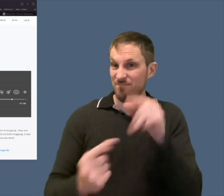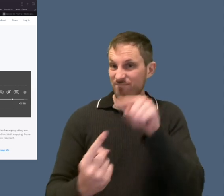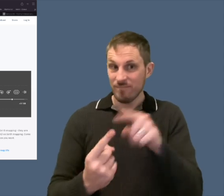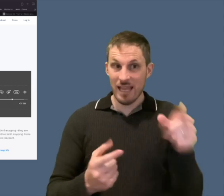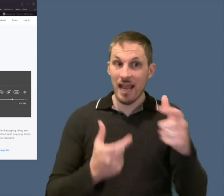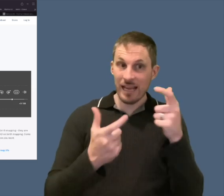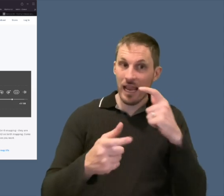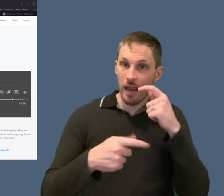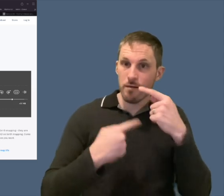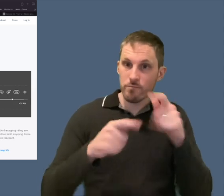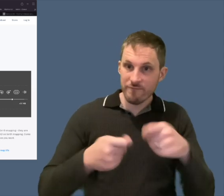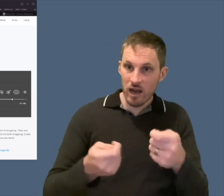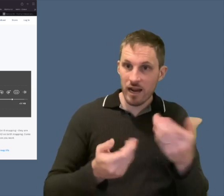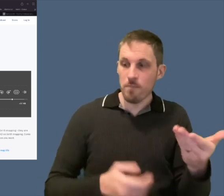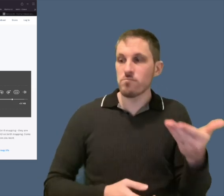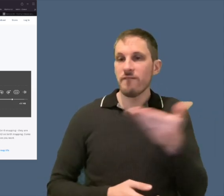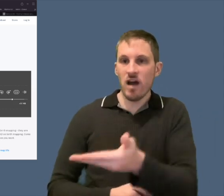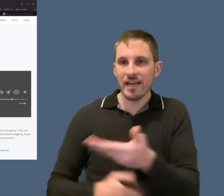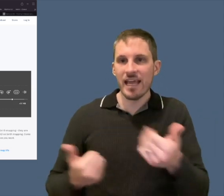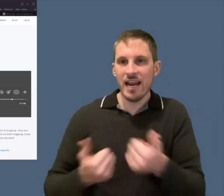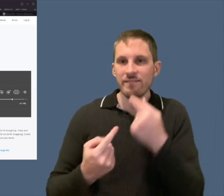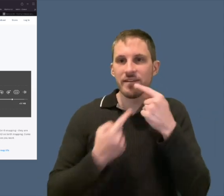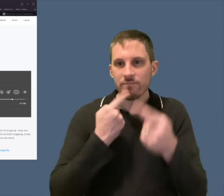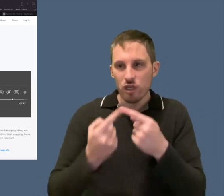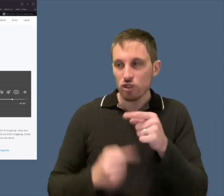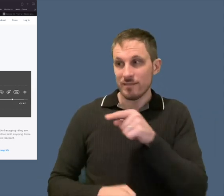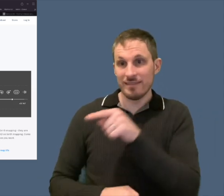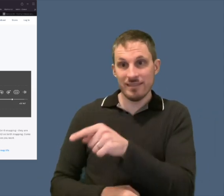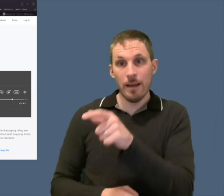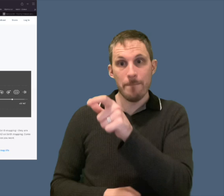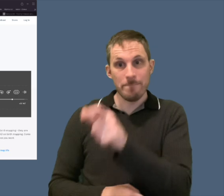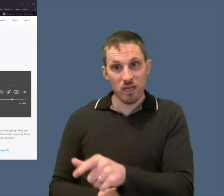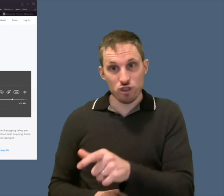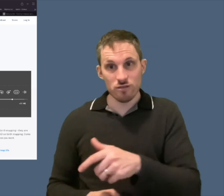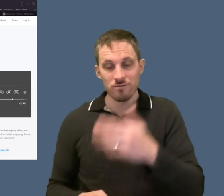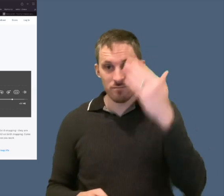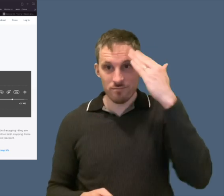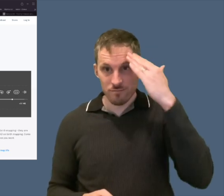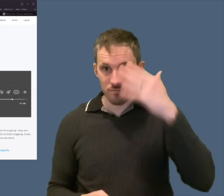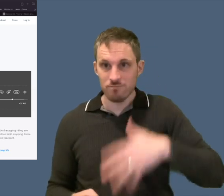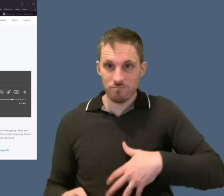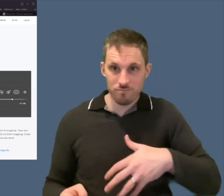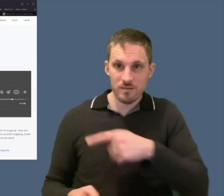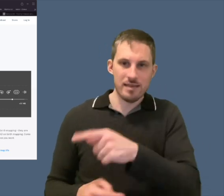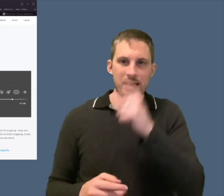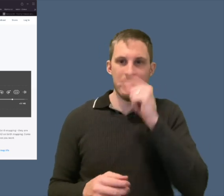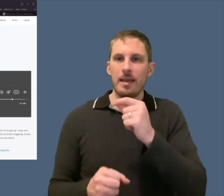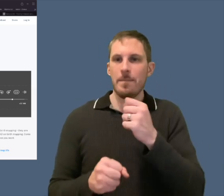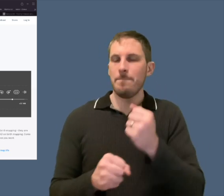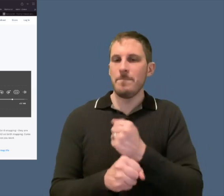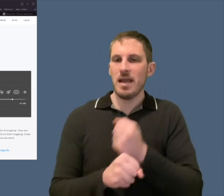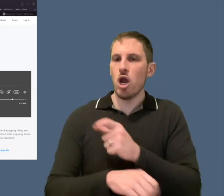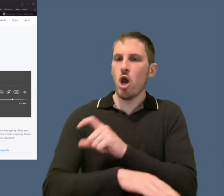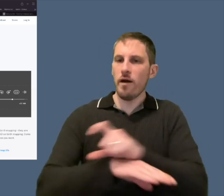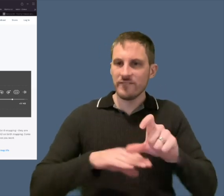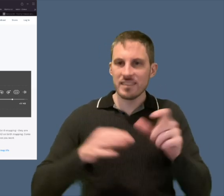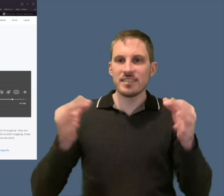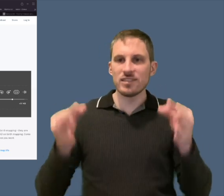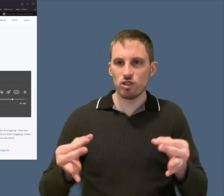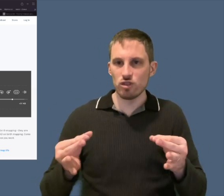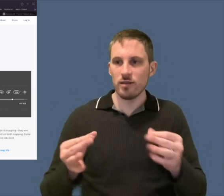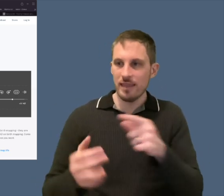providing enough information that the patients or the client can make a confident decision and then it